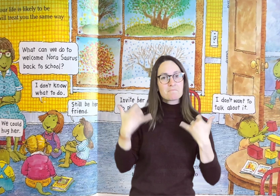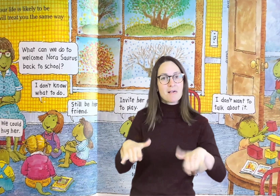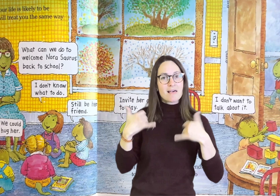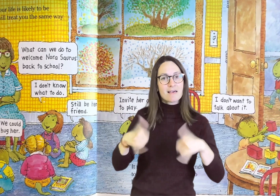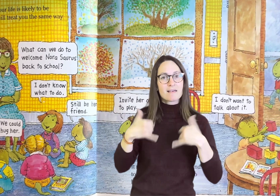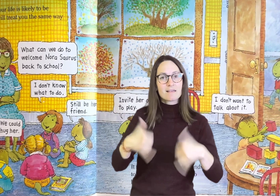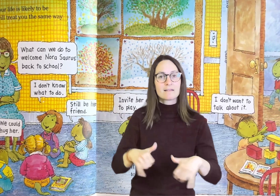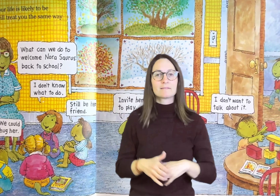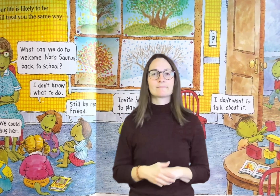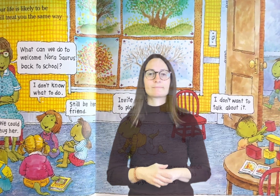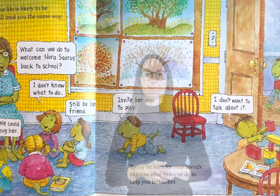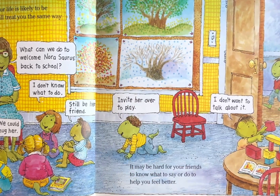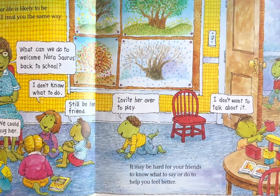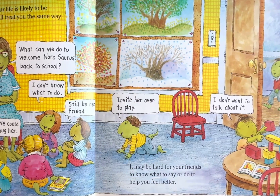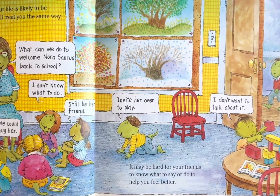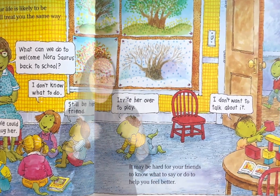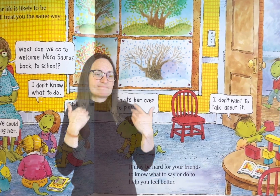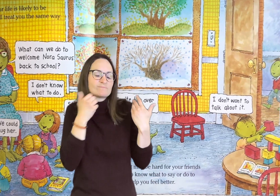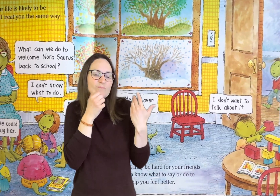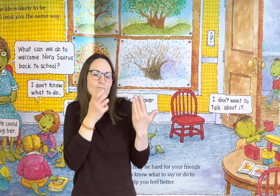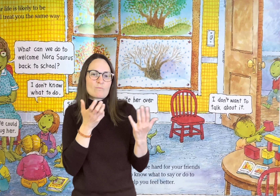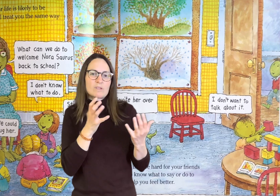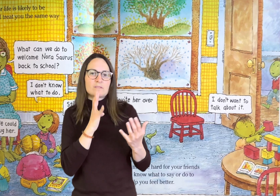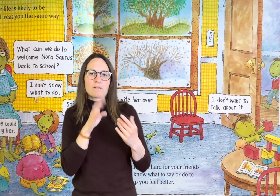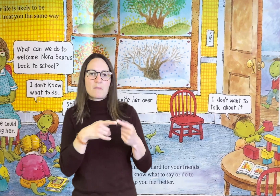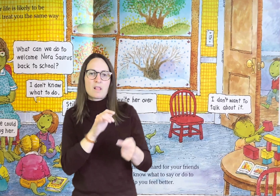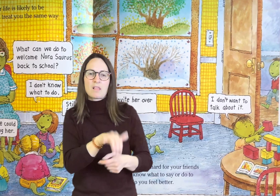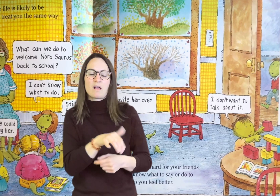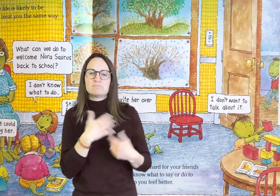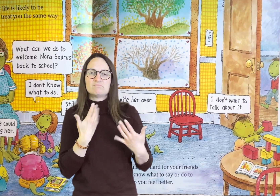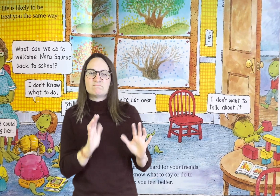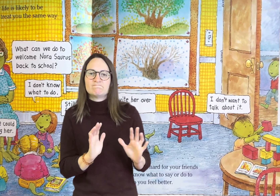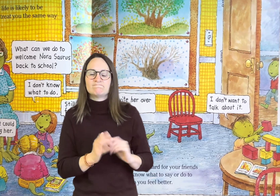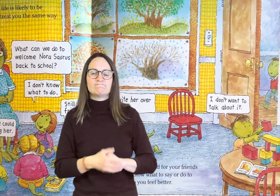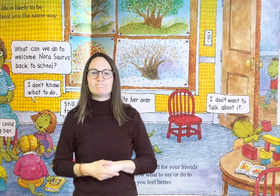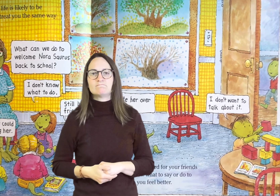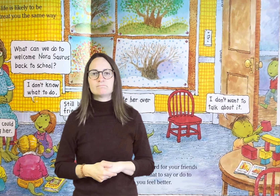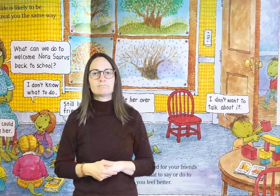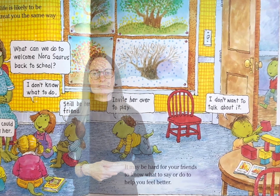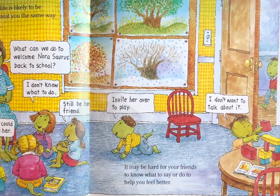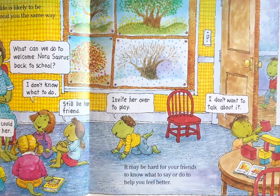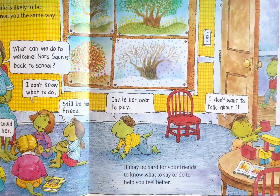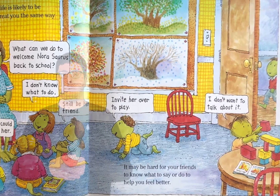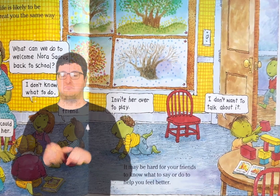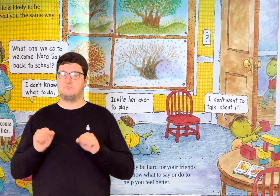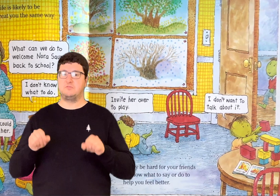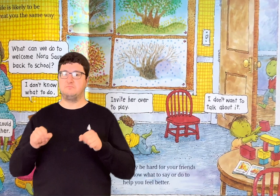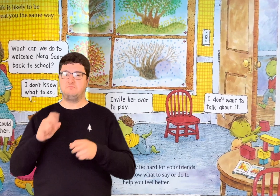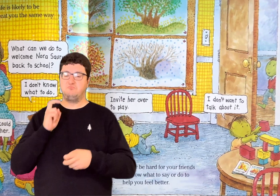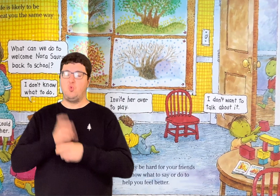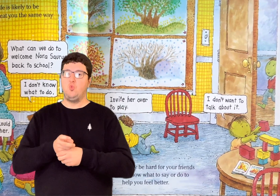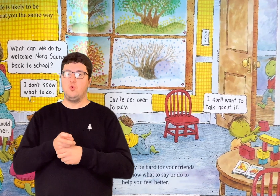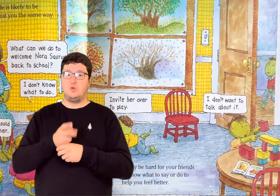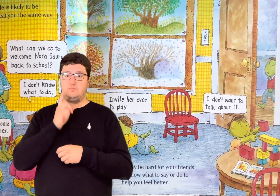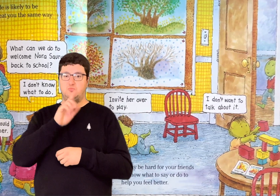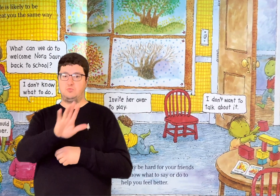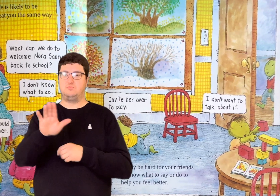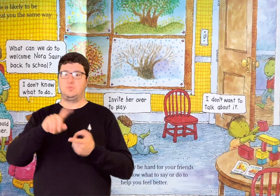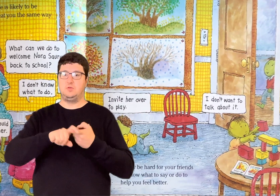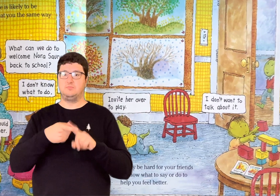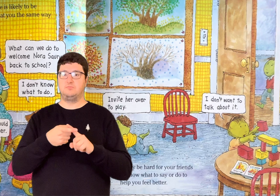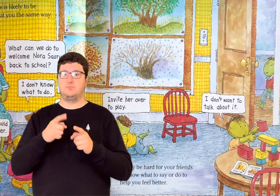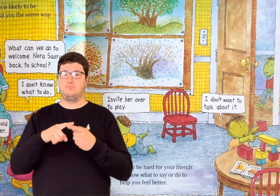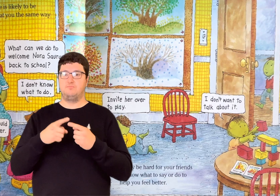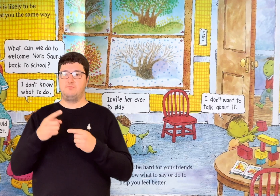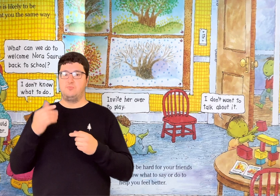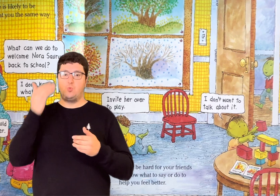Invite her over to play. I don't want to talk about it. It may be hard for